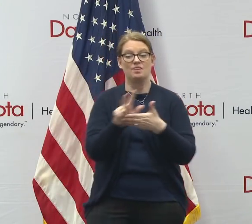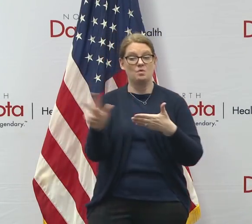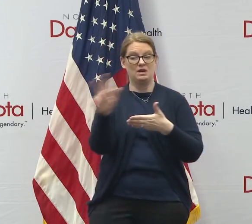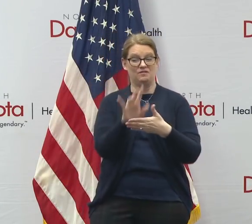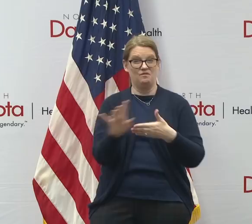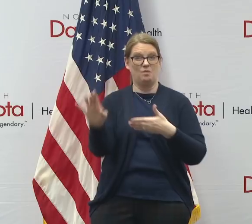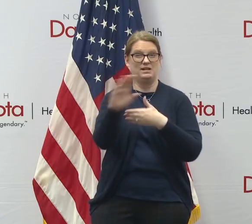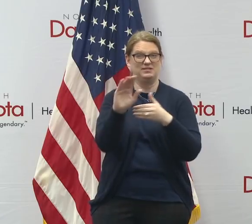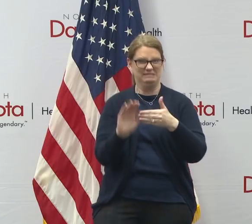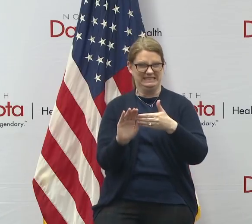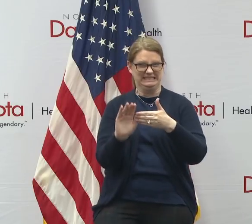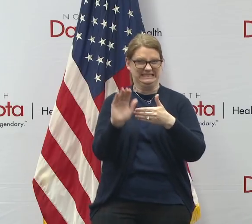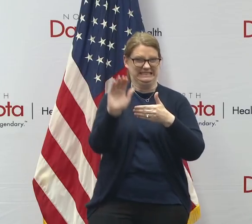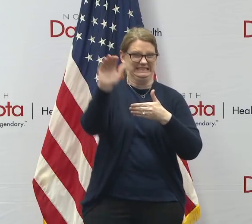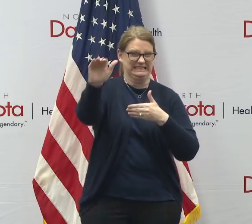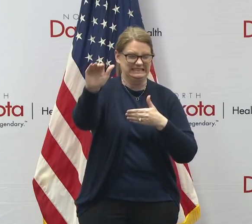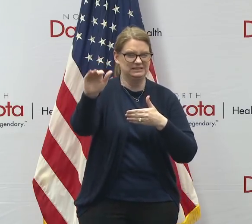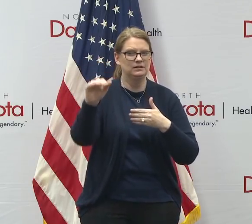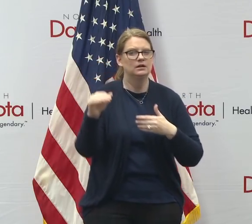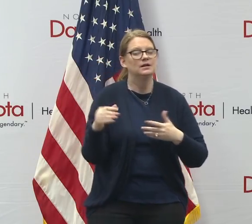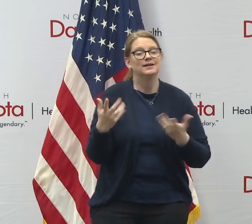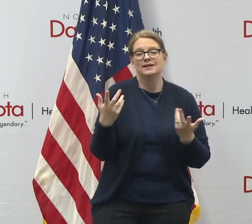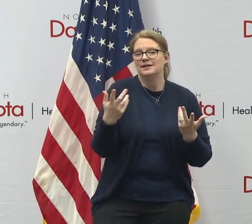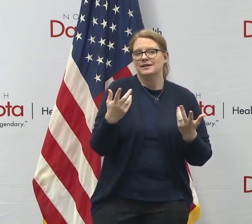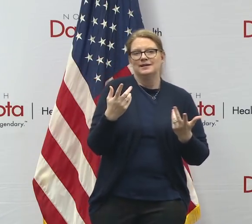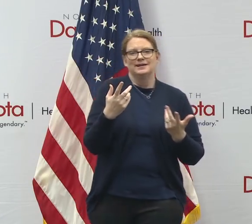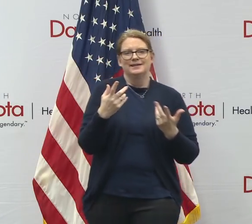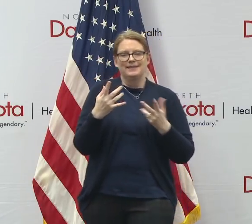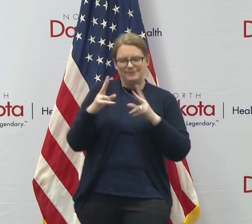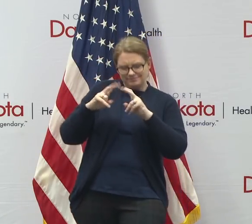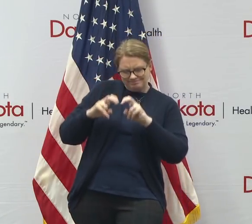the peak. Again, these are models. I mean,